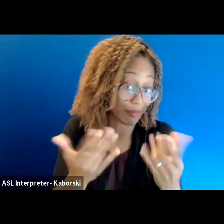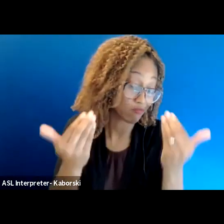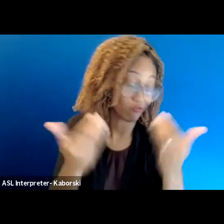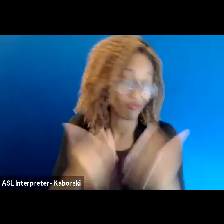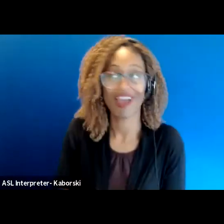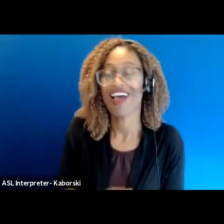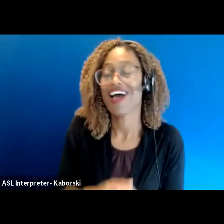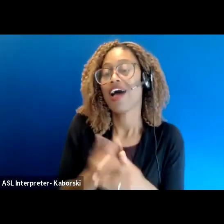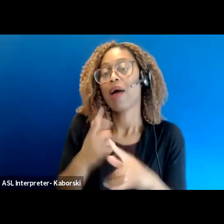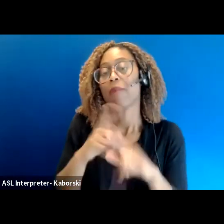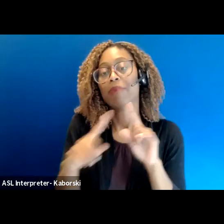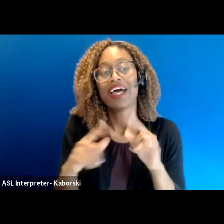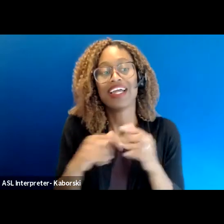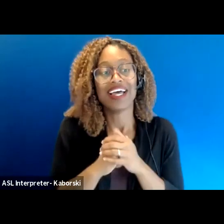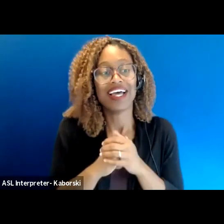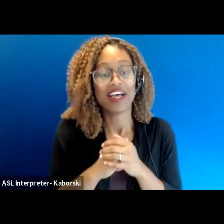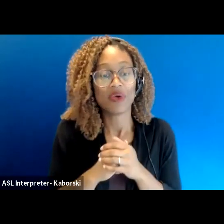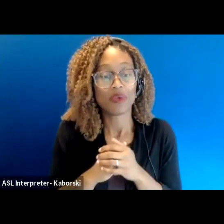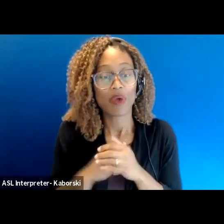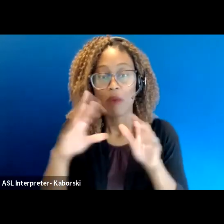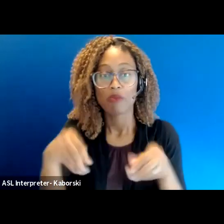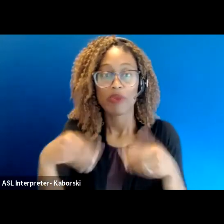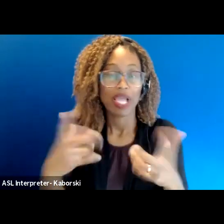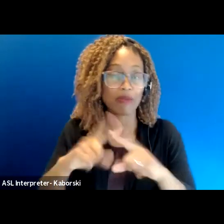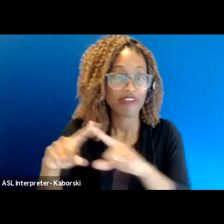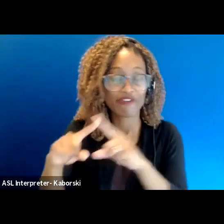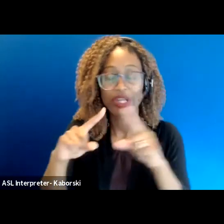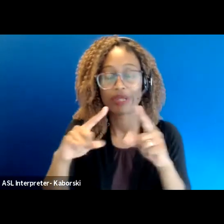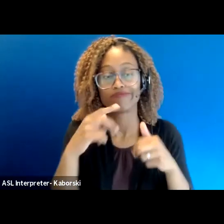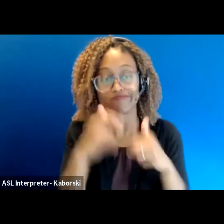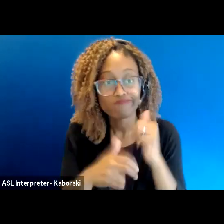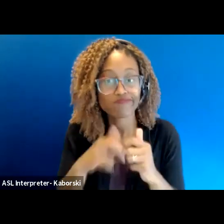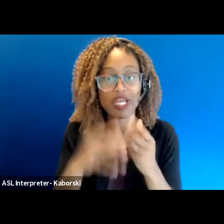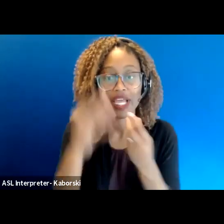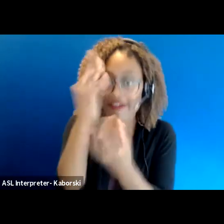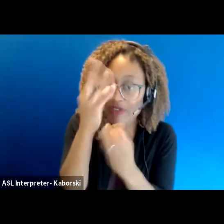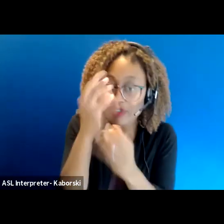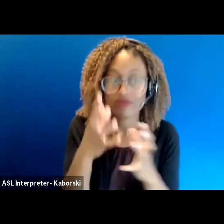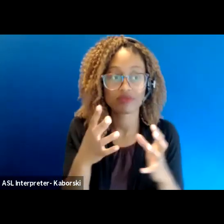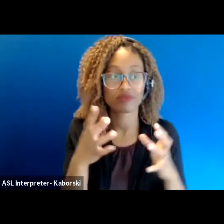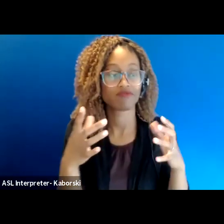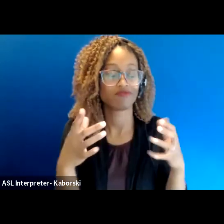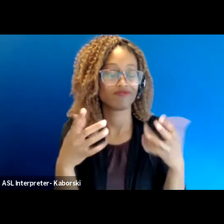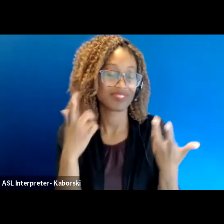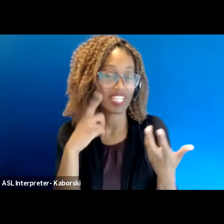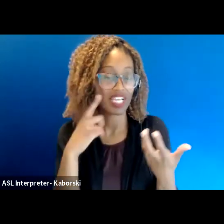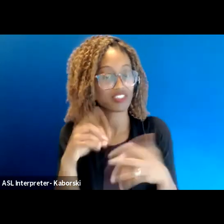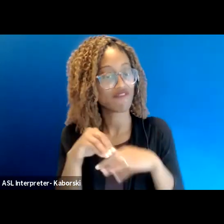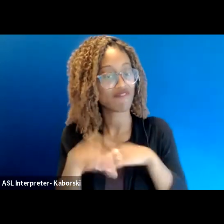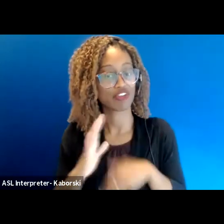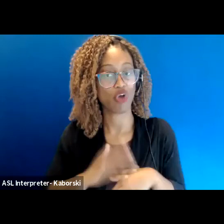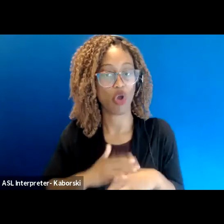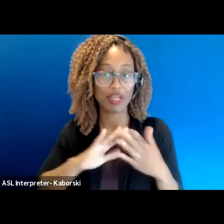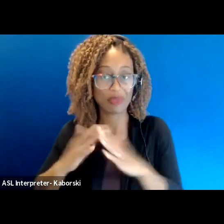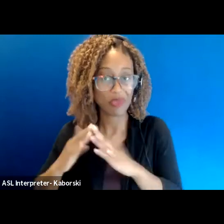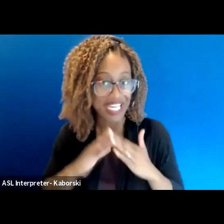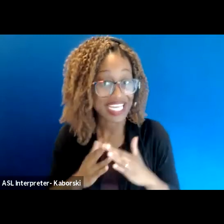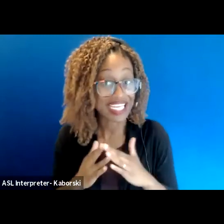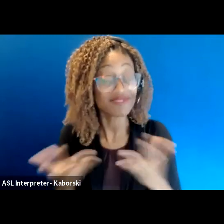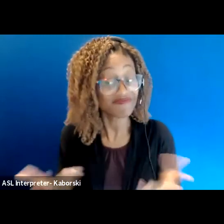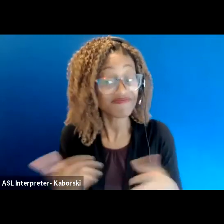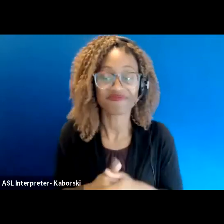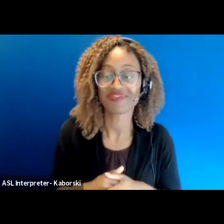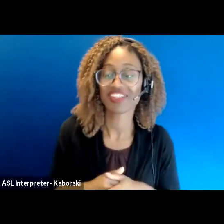up different issues or information that's concerning our neighborhood or our community. And